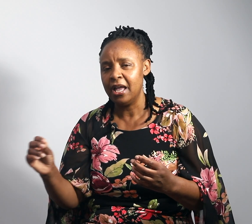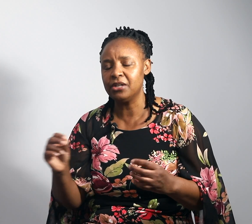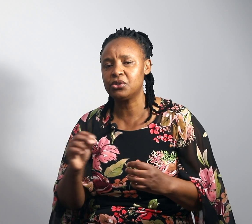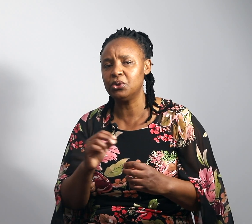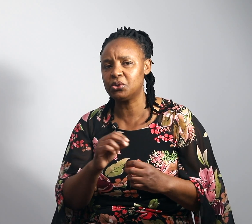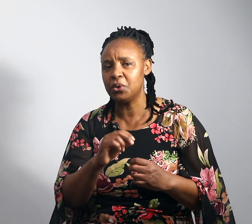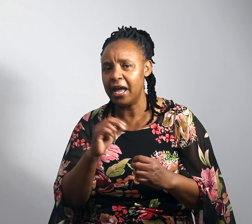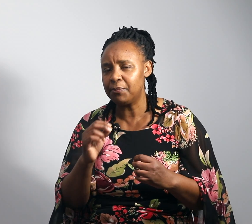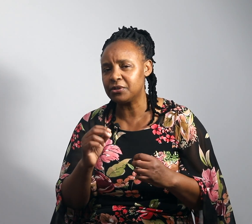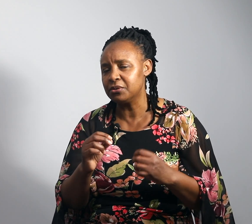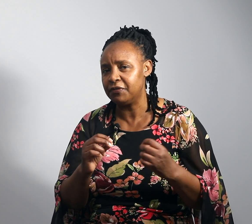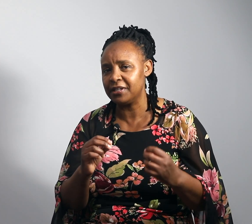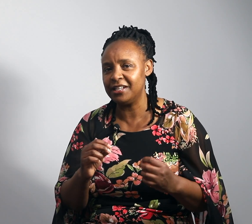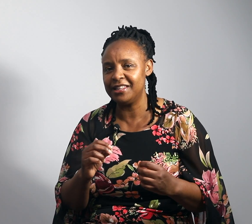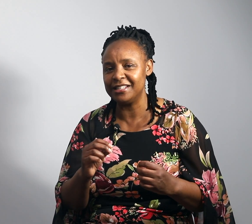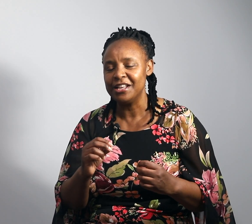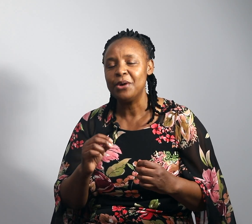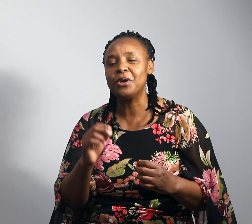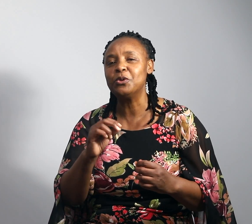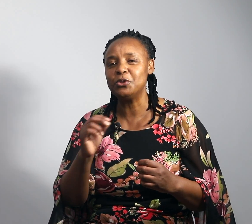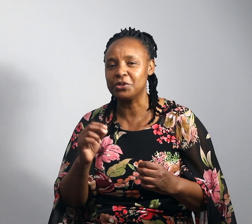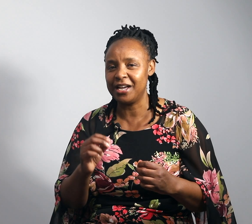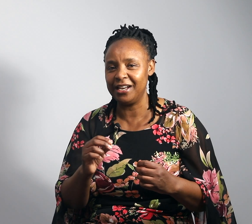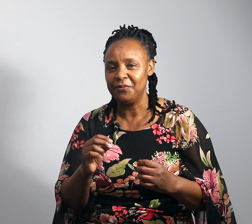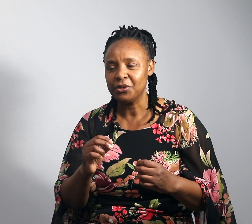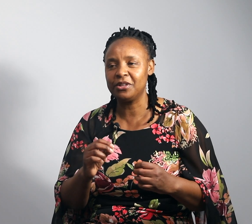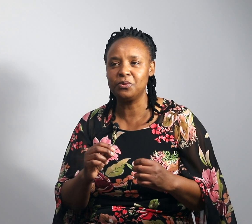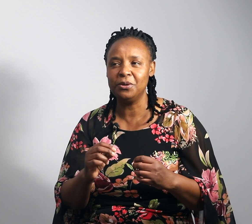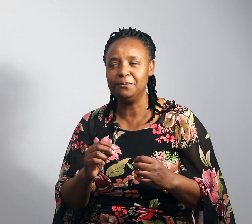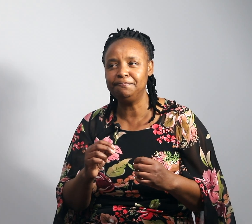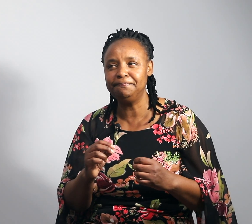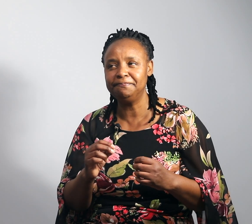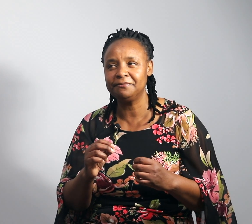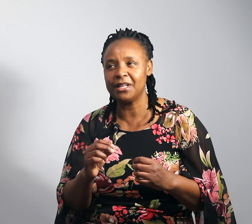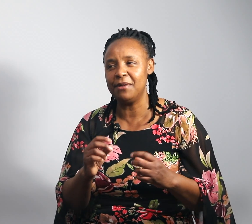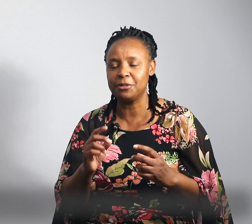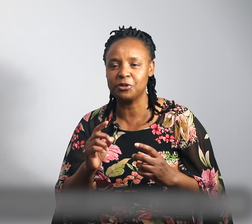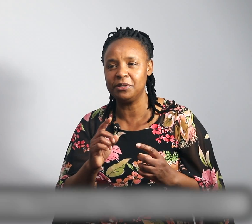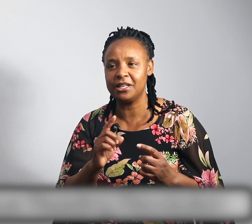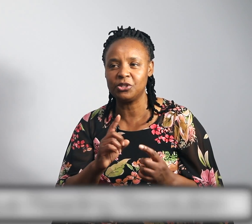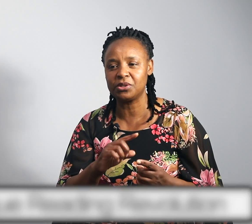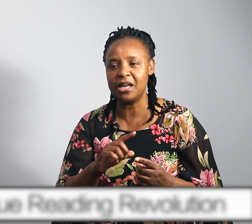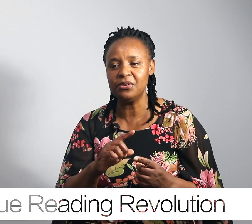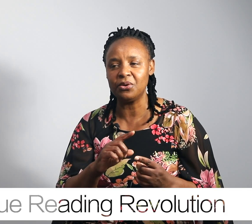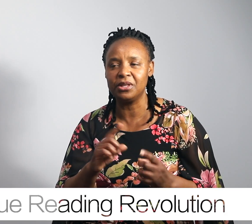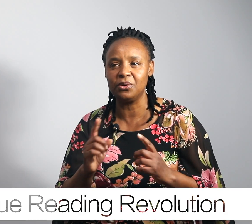And so to help us to differentiate these, we are going to use color so that we know, am I supposed to be saying the short sound or the long